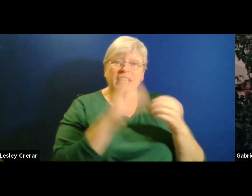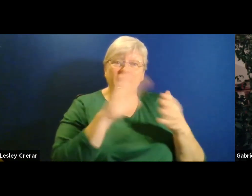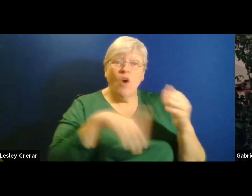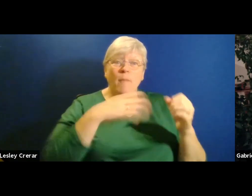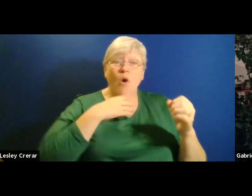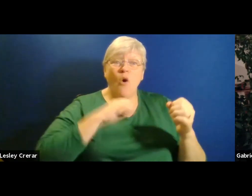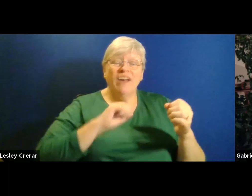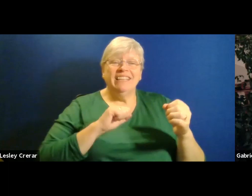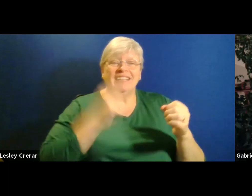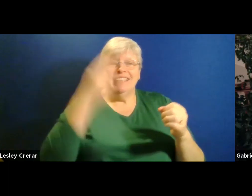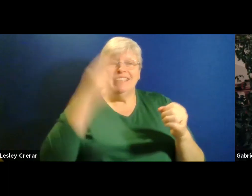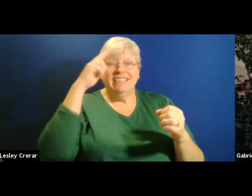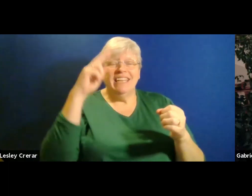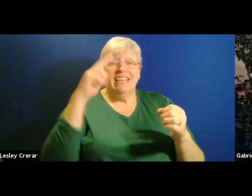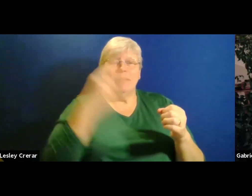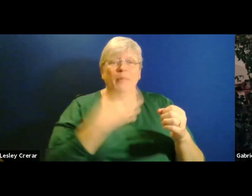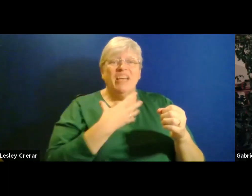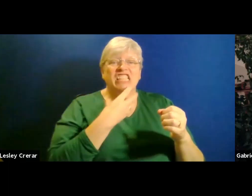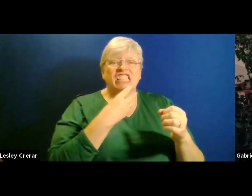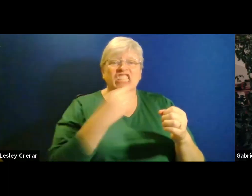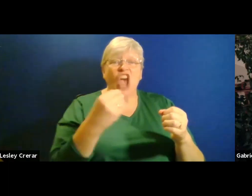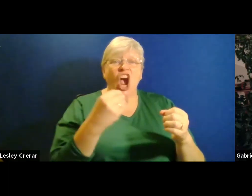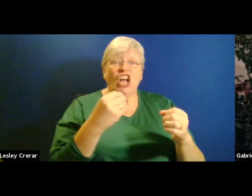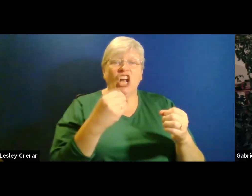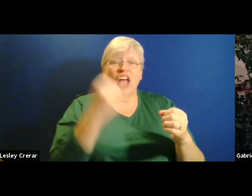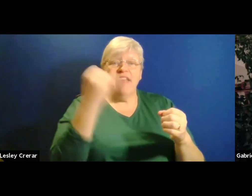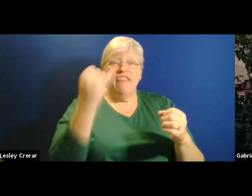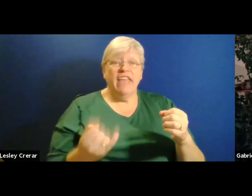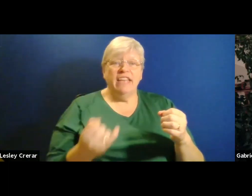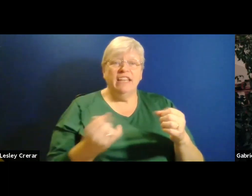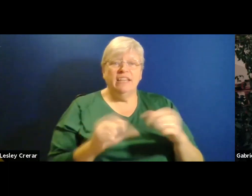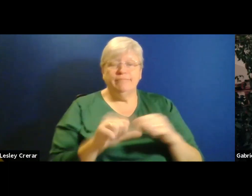called Sucked Thin by the Sea.